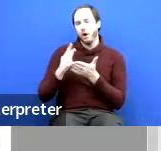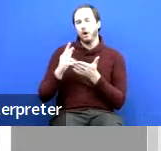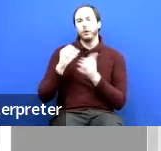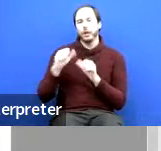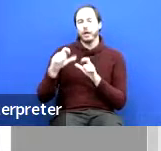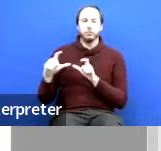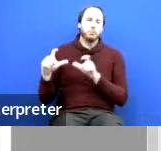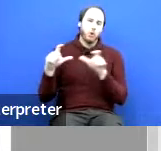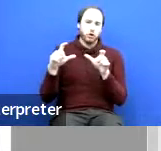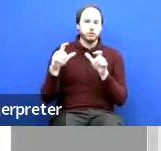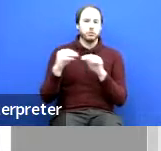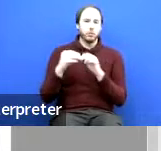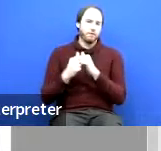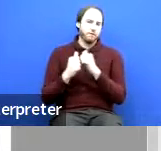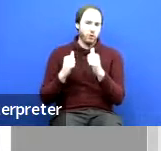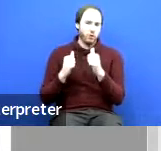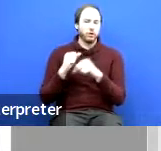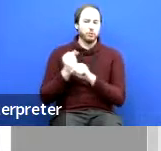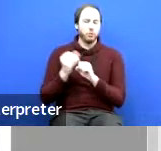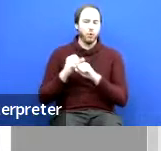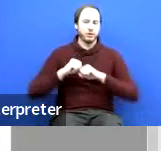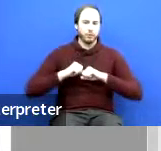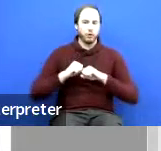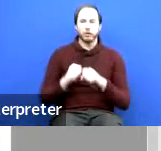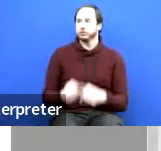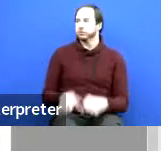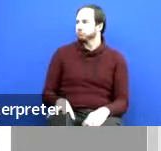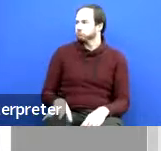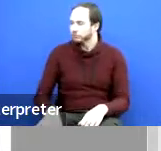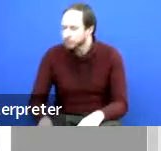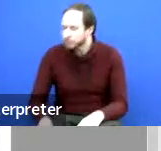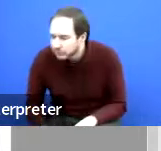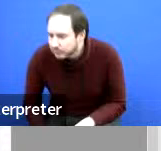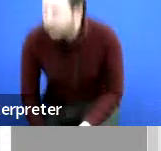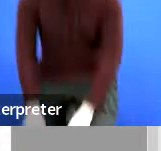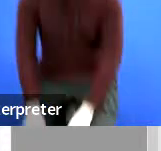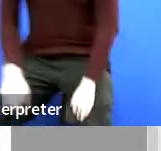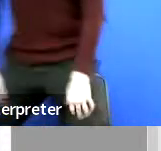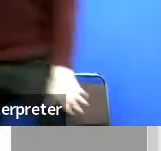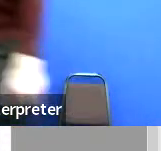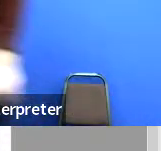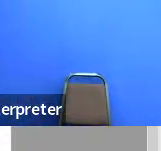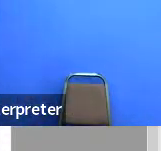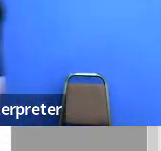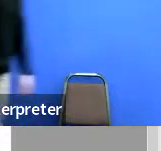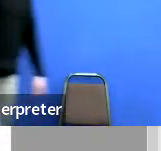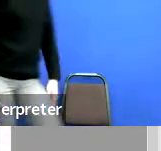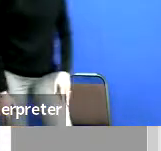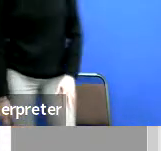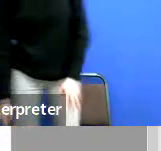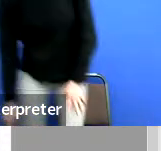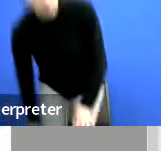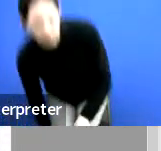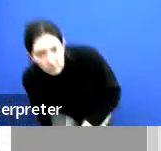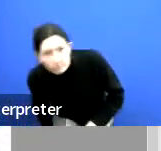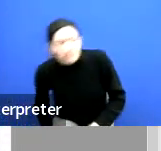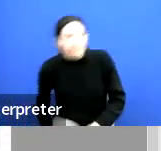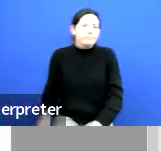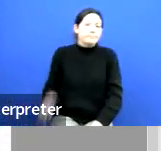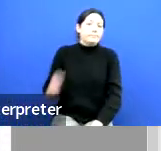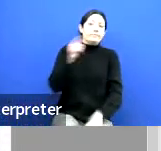push those further away and create some more separation. So this plan really took on a lot of the changes that we